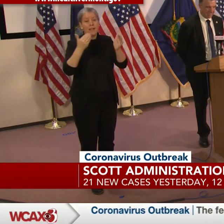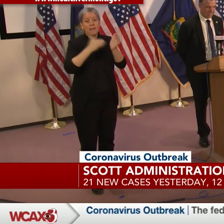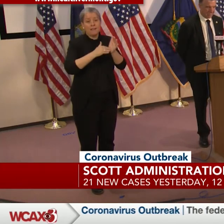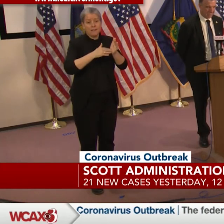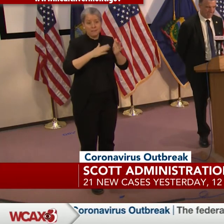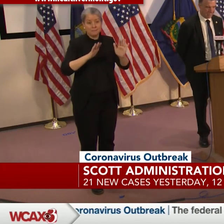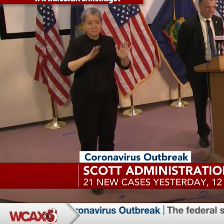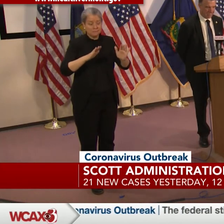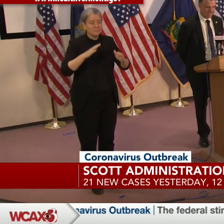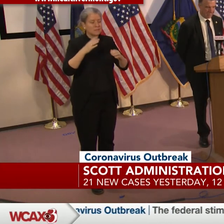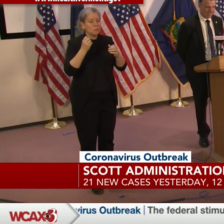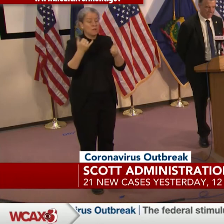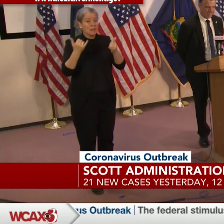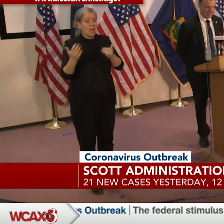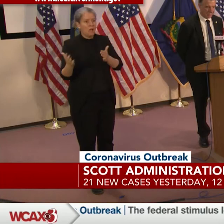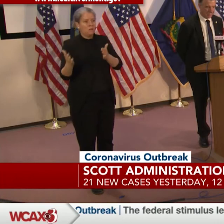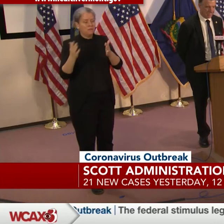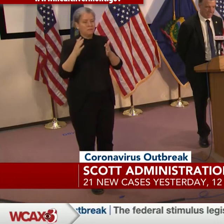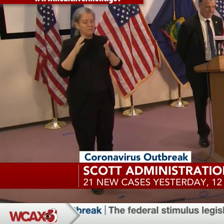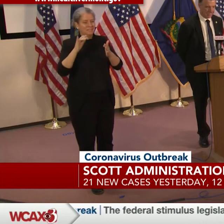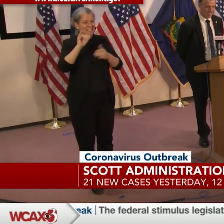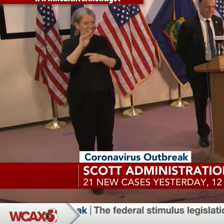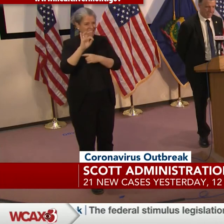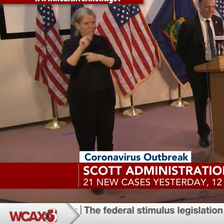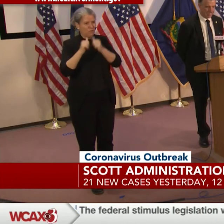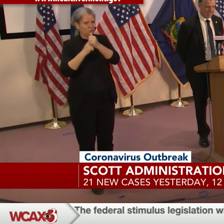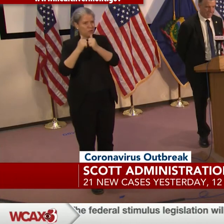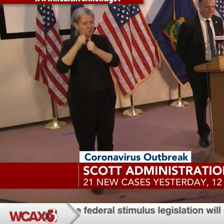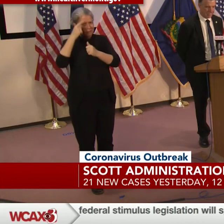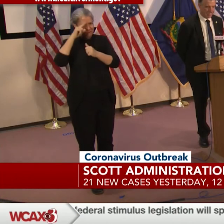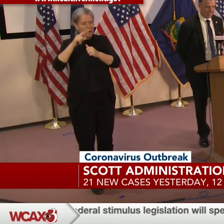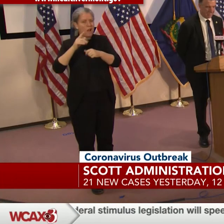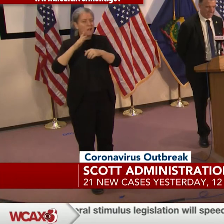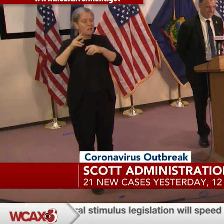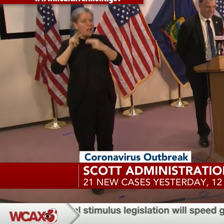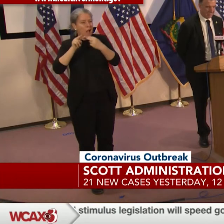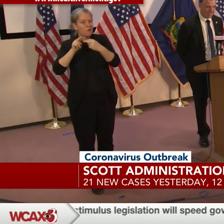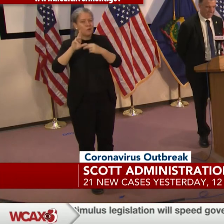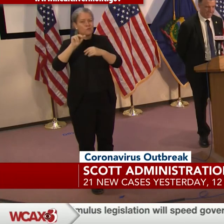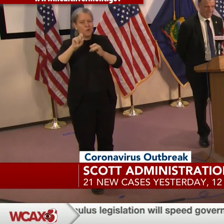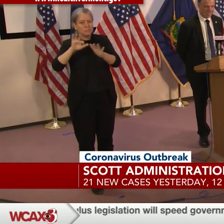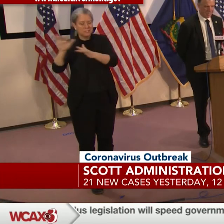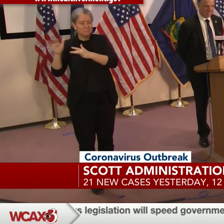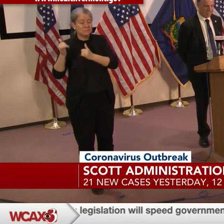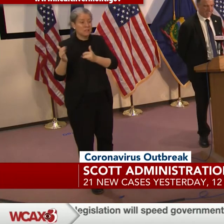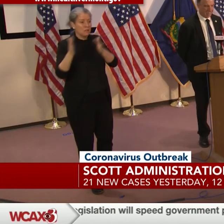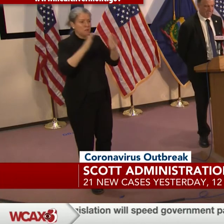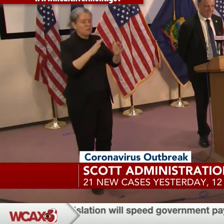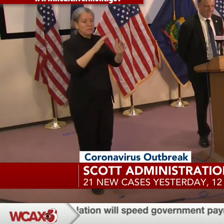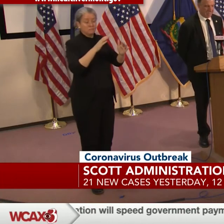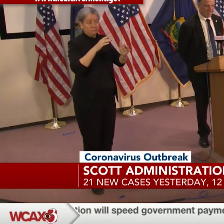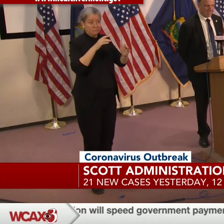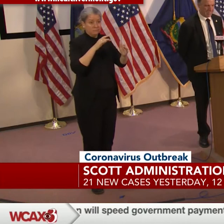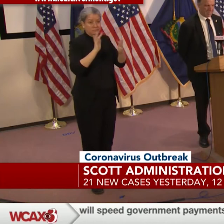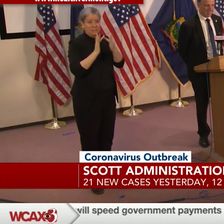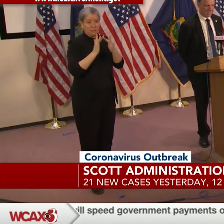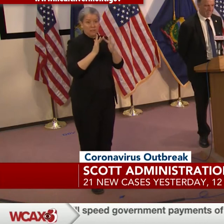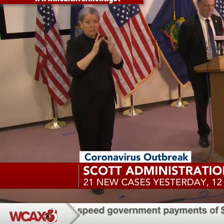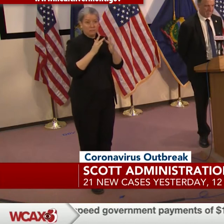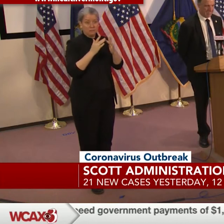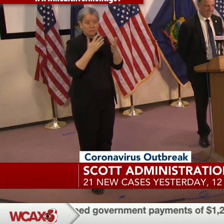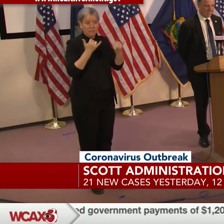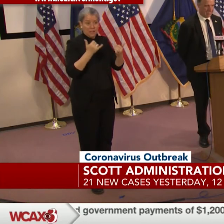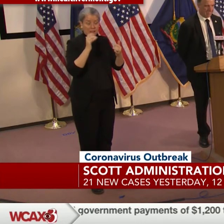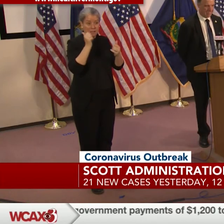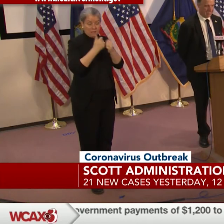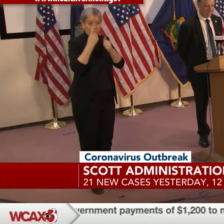our infrastructure for the internet is inadequate for many people working at home or trying to learn at home. I wonder if there's any effort